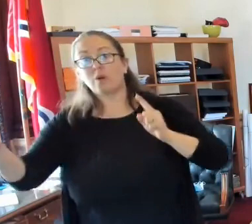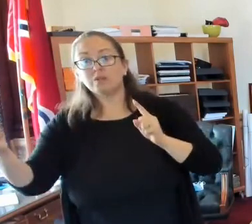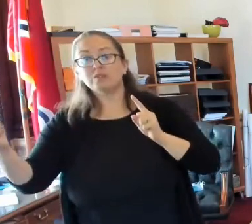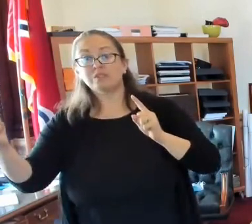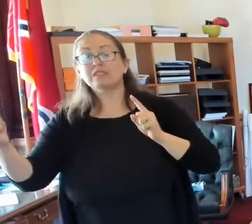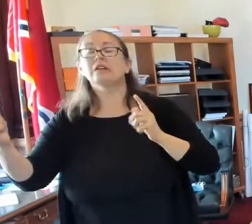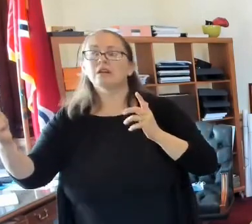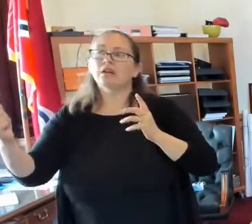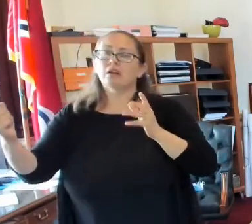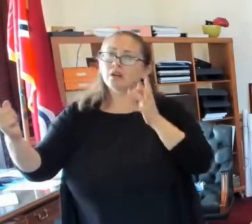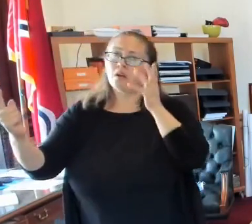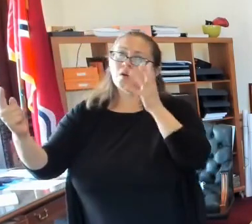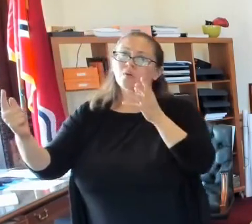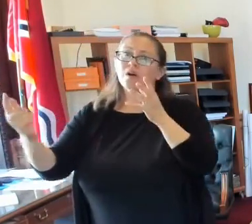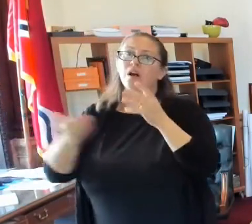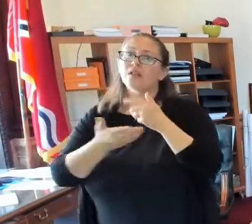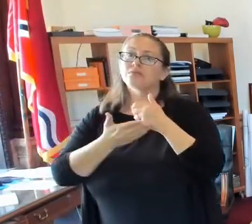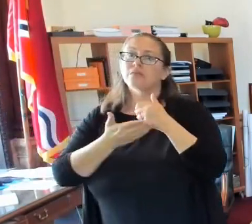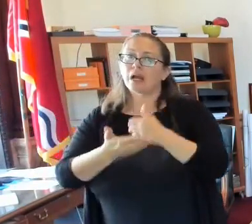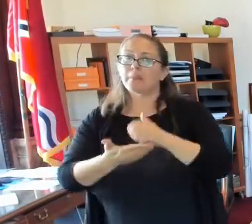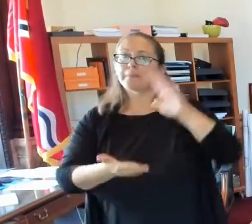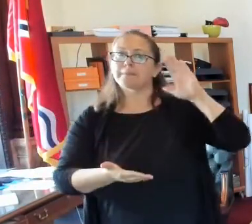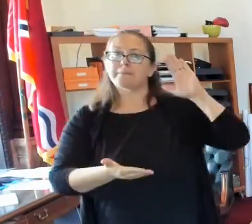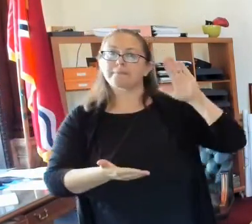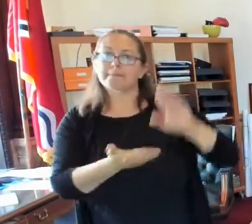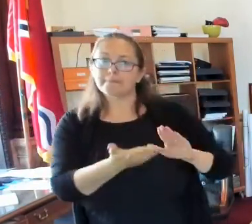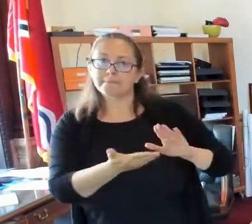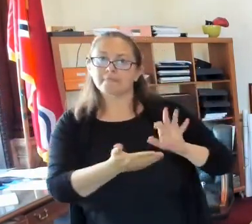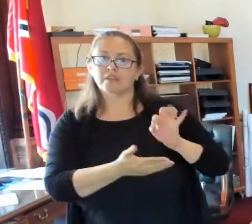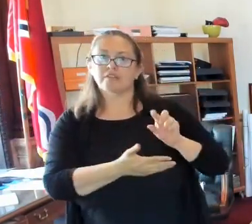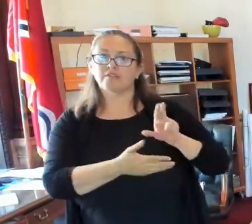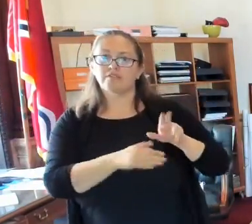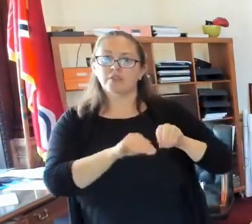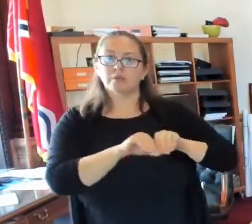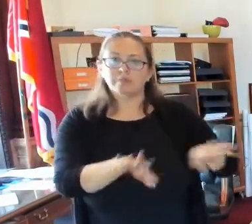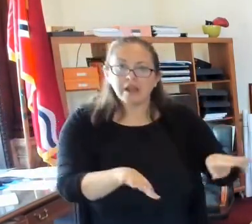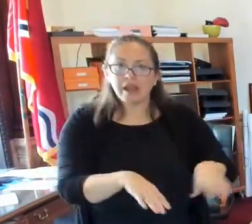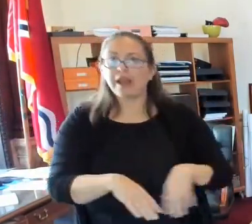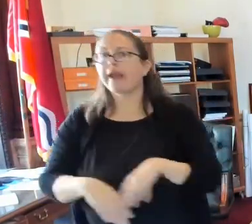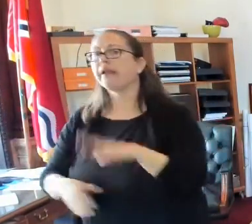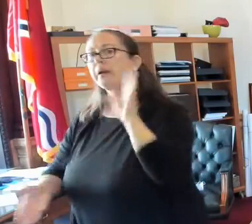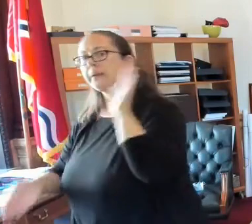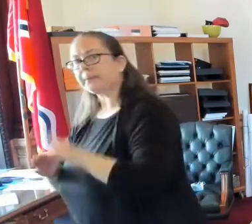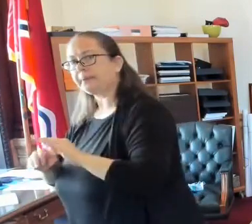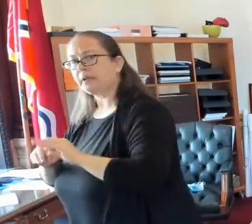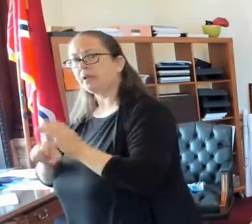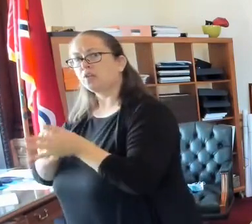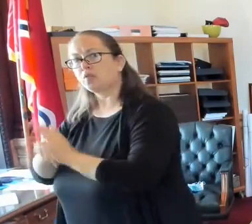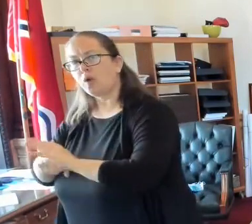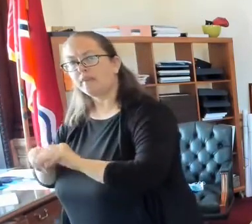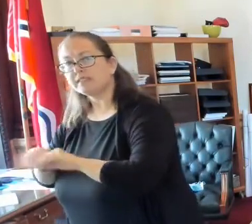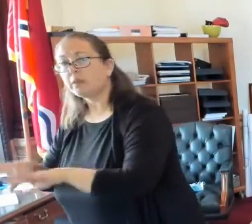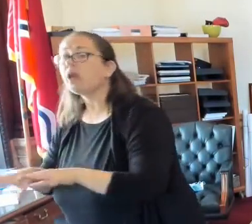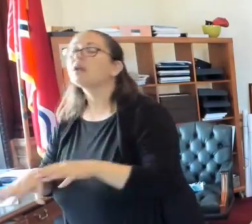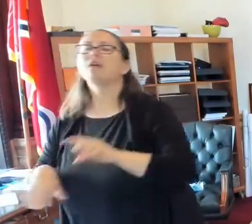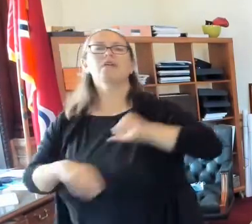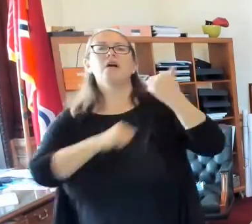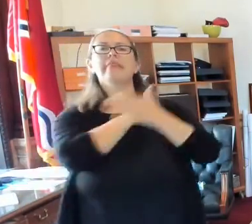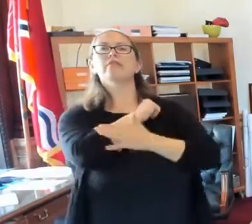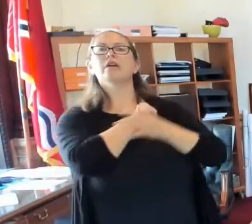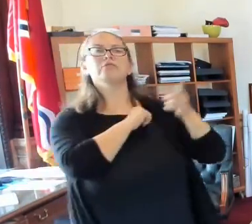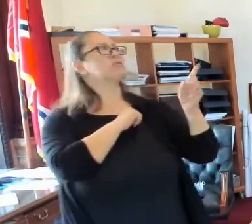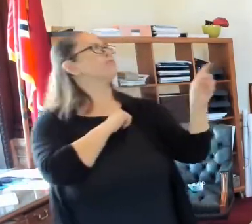should also help a bit with tamping down the spread of the flu. They're seeing that in some other countries,